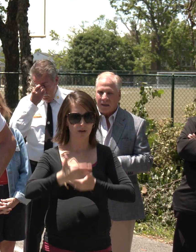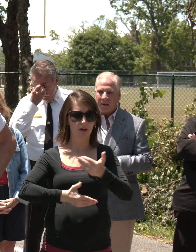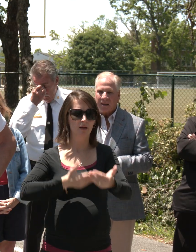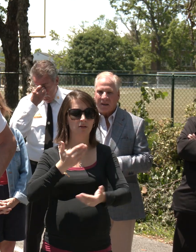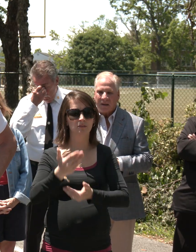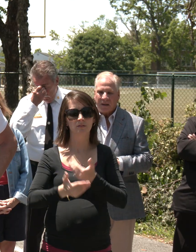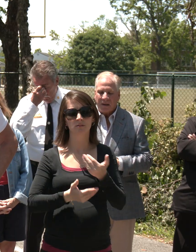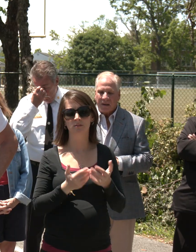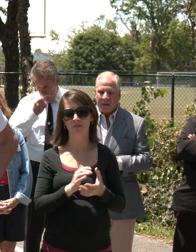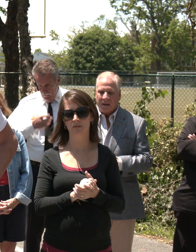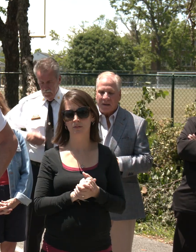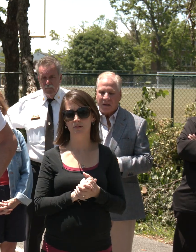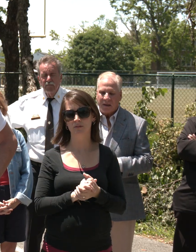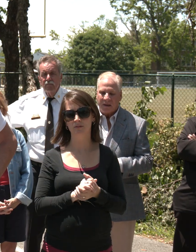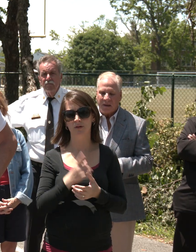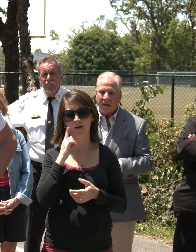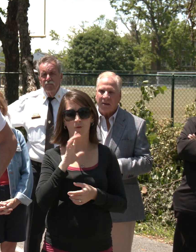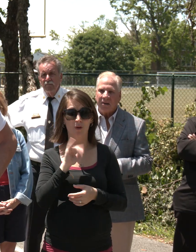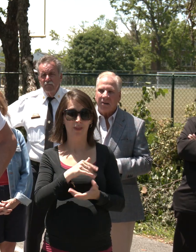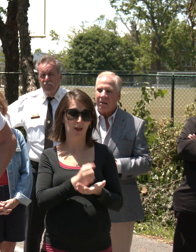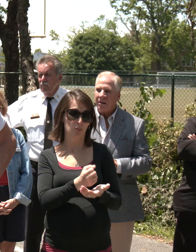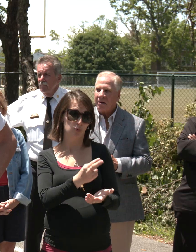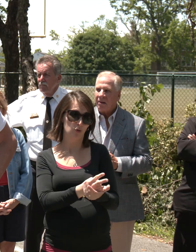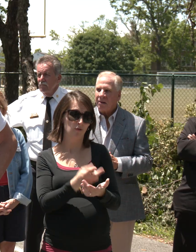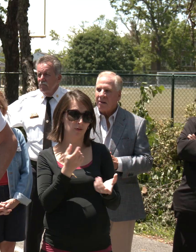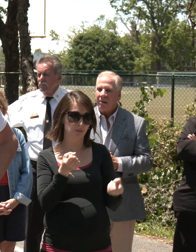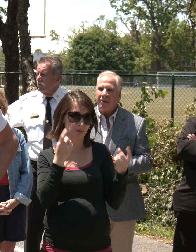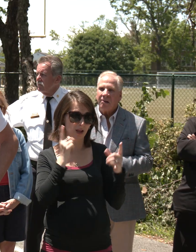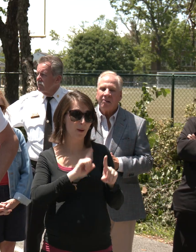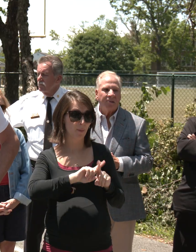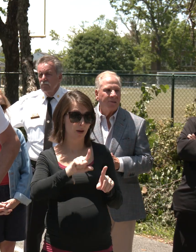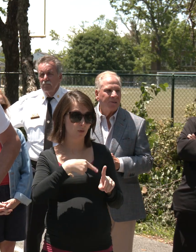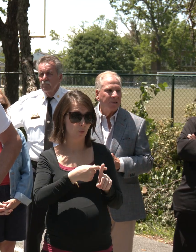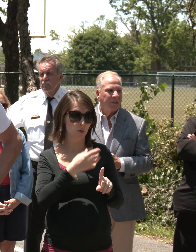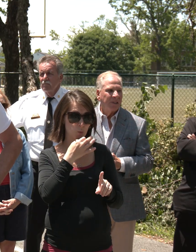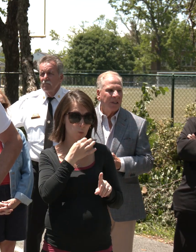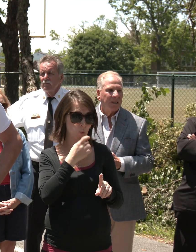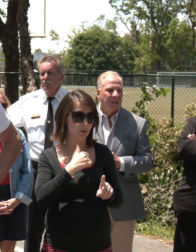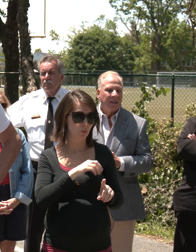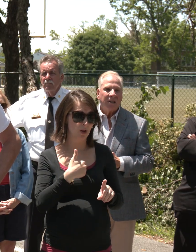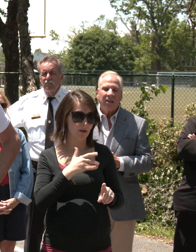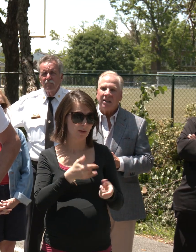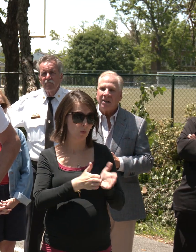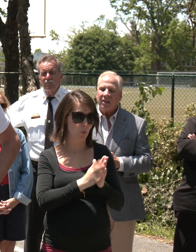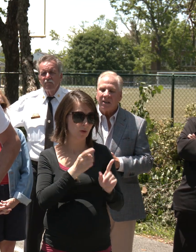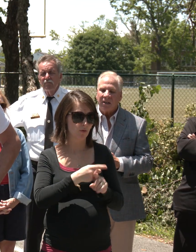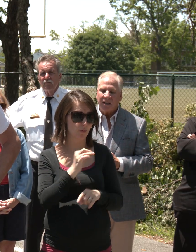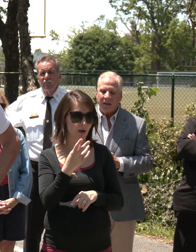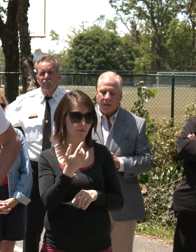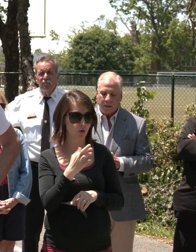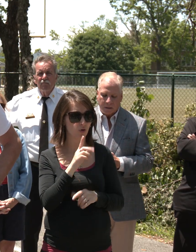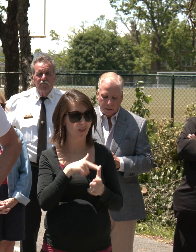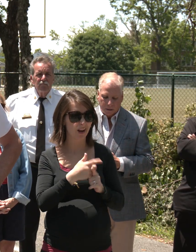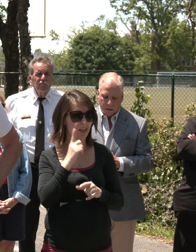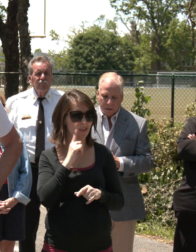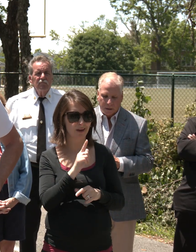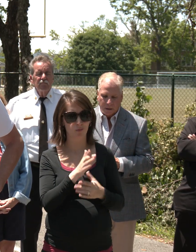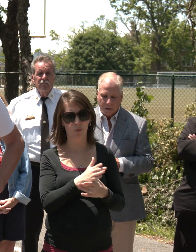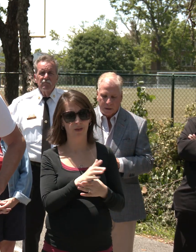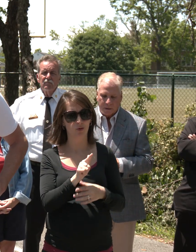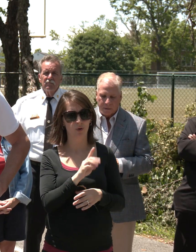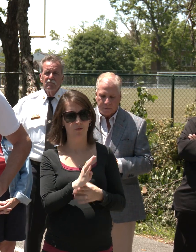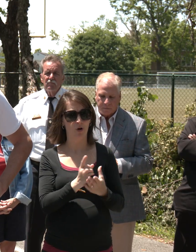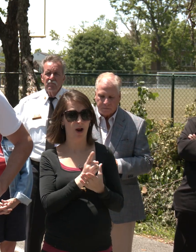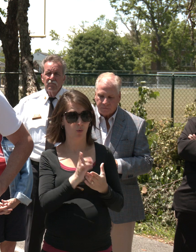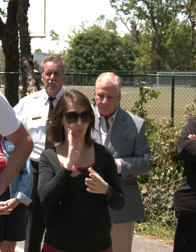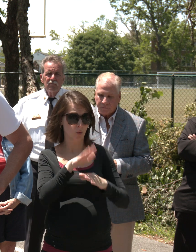that approved, and as soon as we get that request from the governor, I would imagine a letter will go out within 24 hours to the